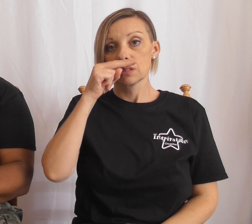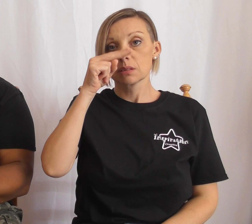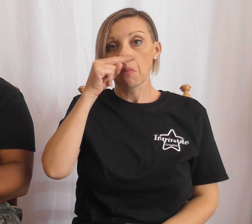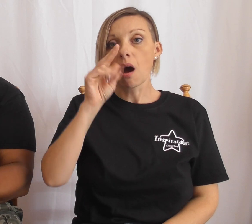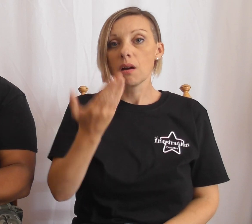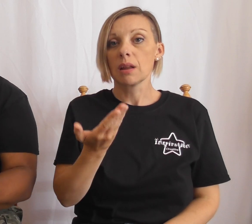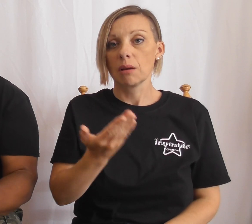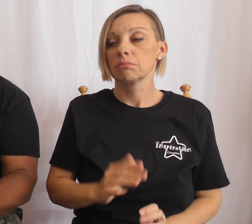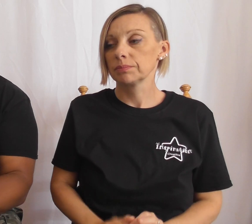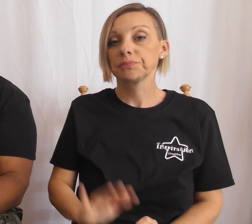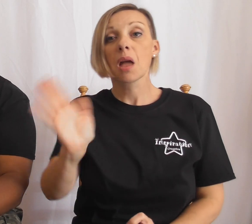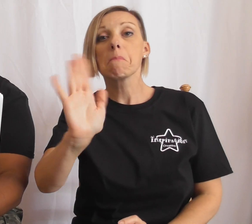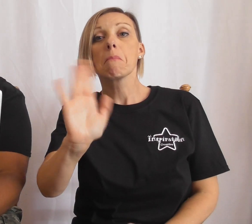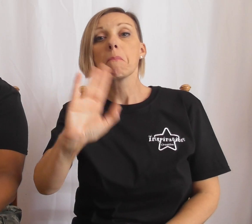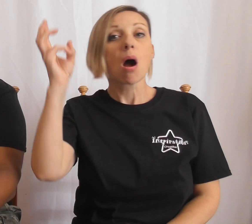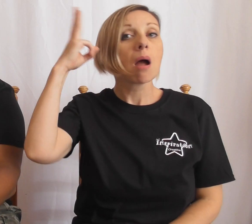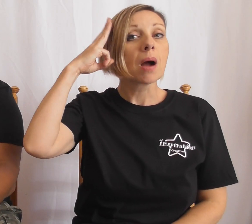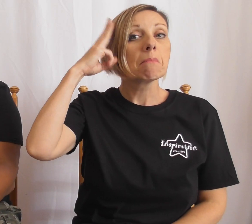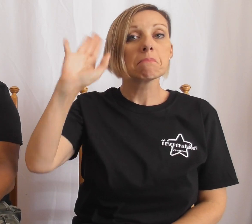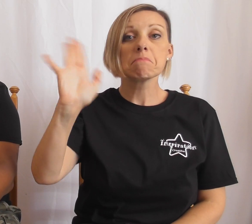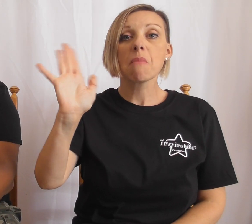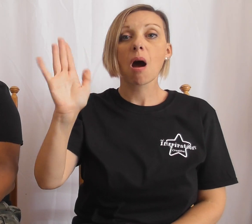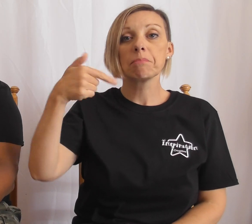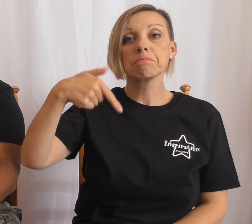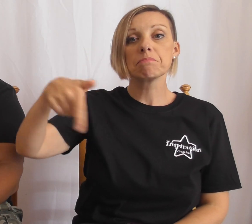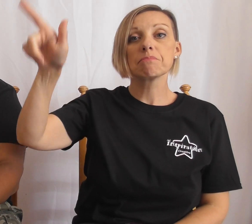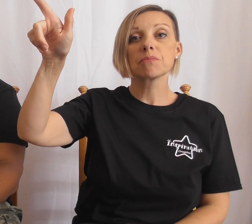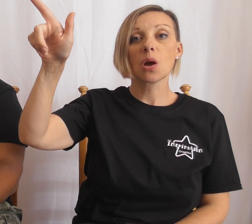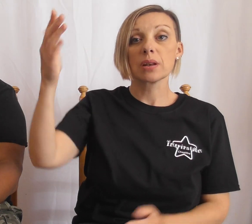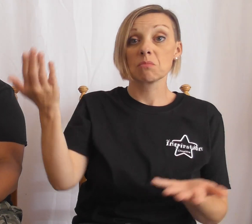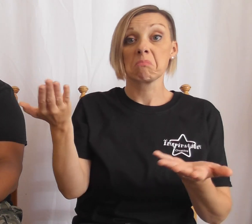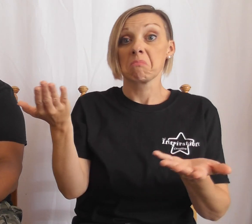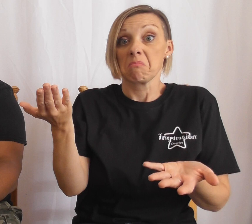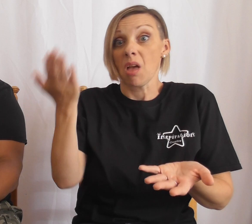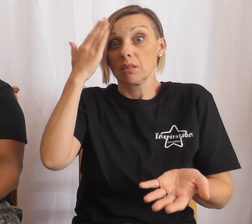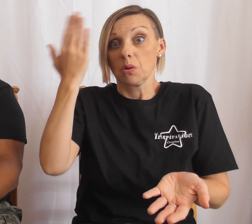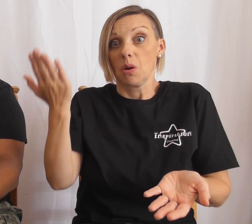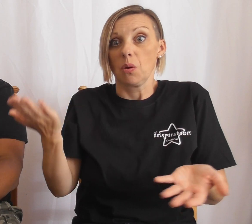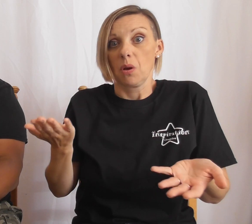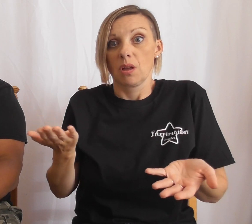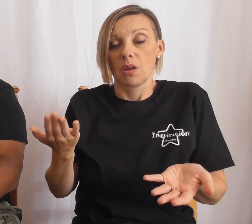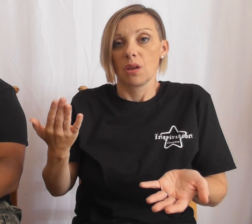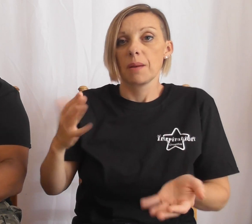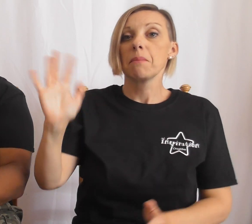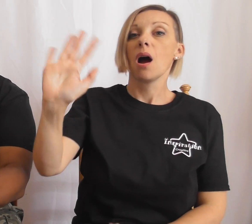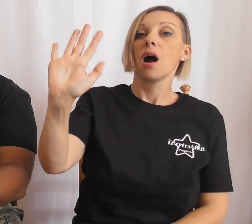smart. Bye, Mum. I'm off. I don't know where he's going, but